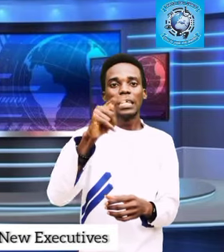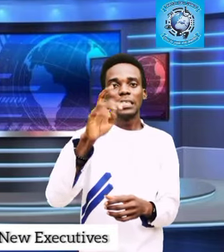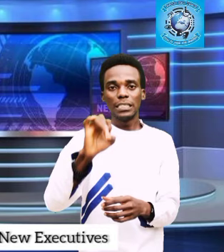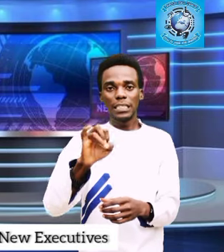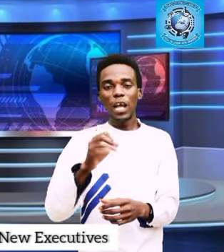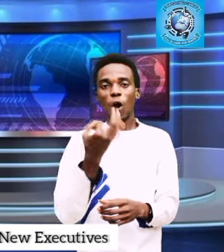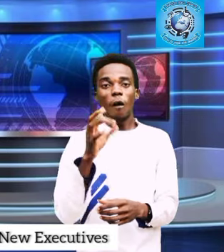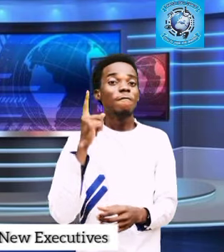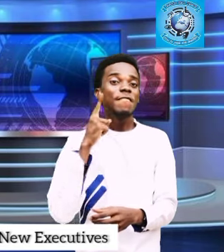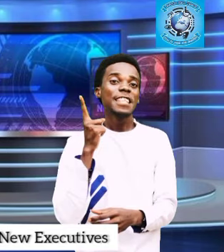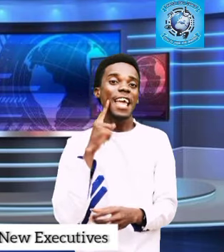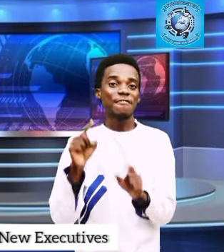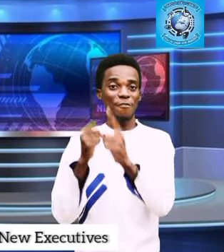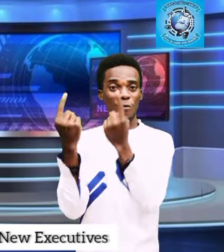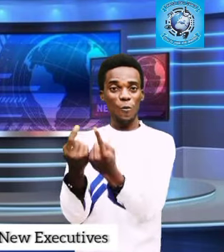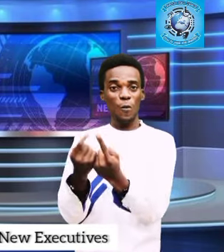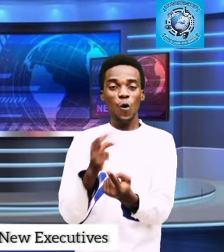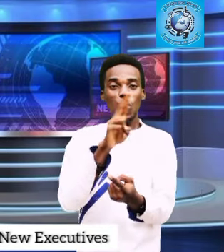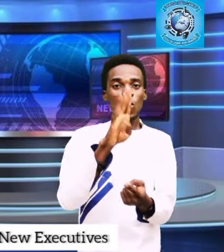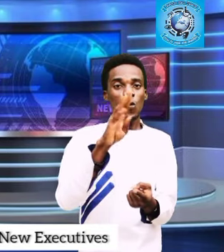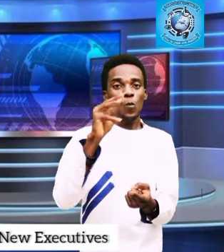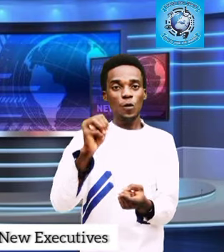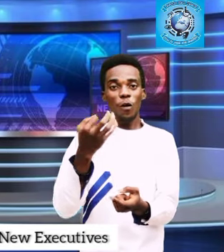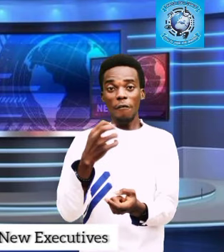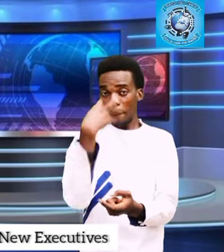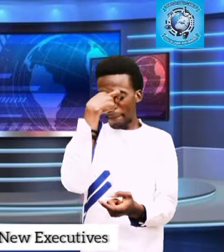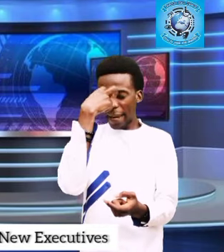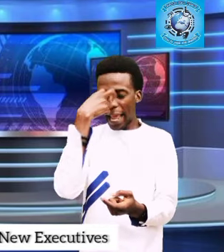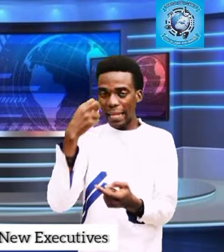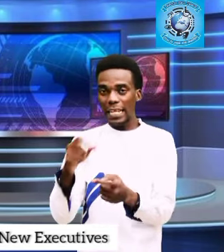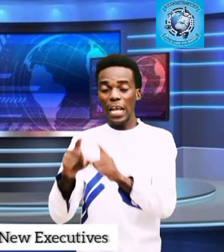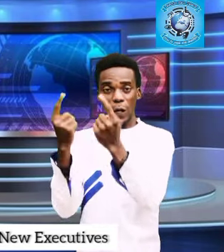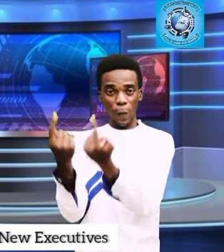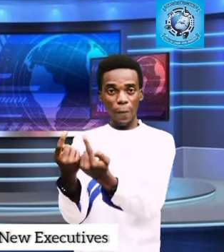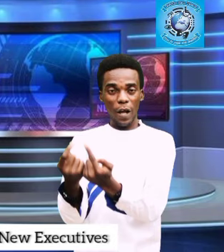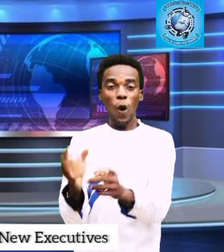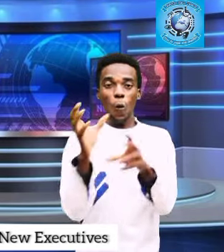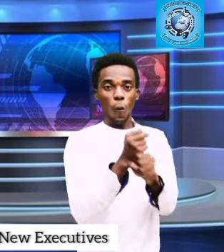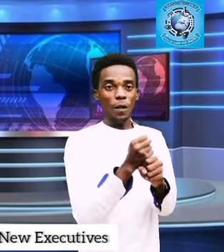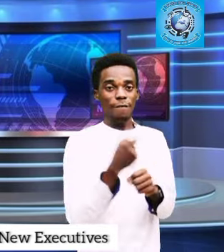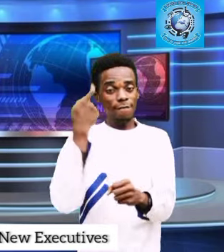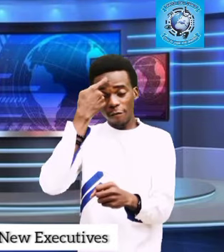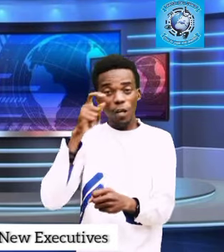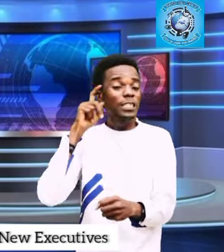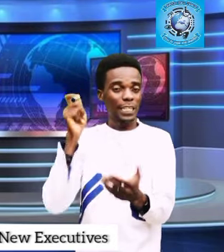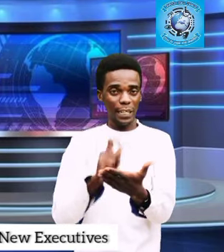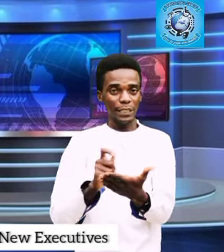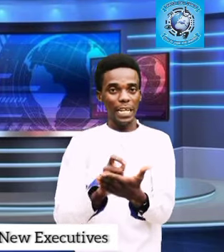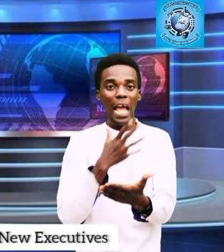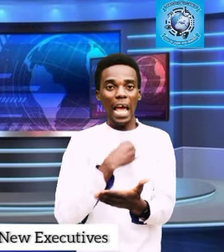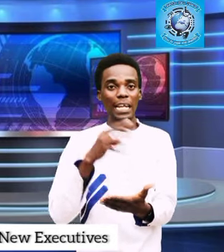Cluster. Mr. Ubon Ben of the Blind Cluster won the post for secretary. Meanwhile,